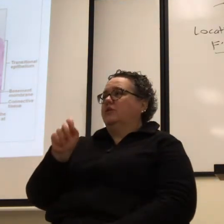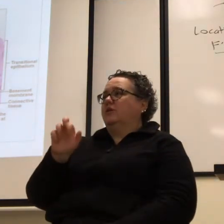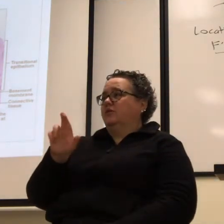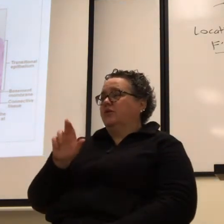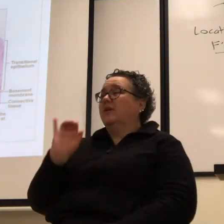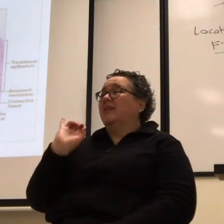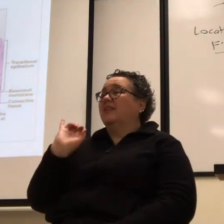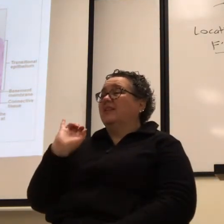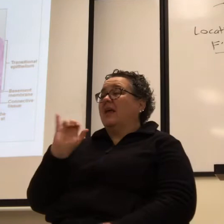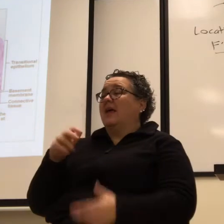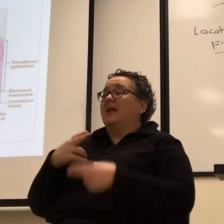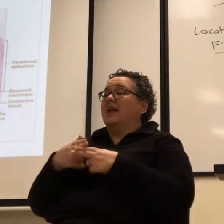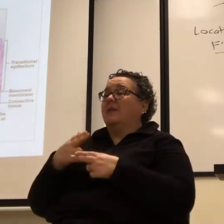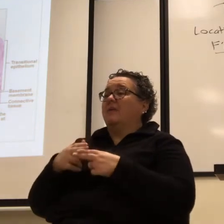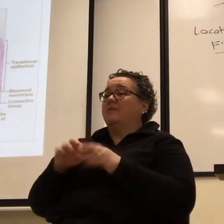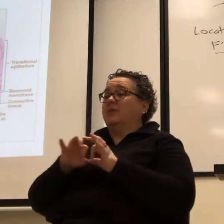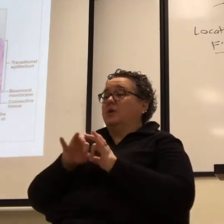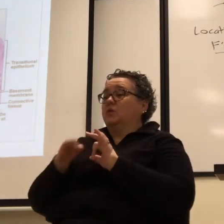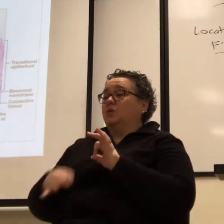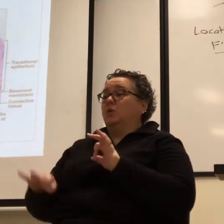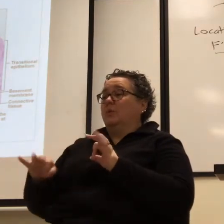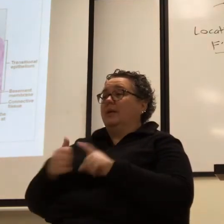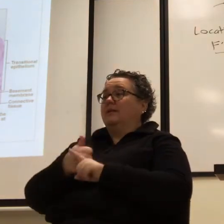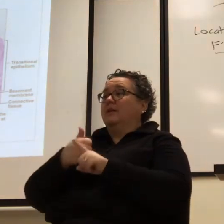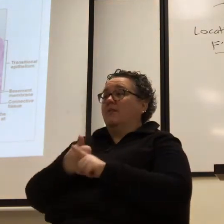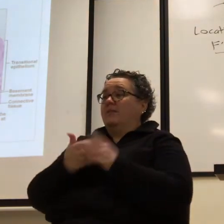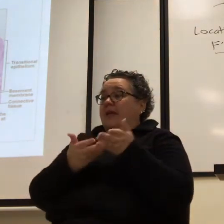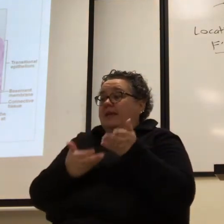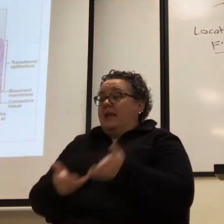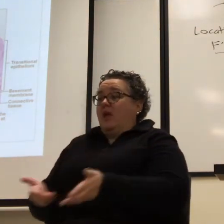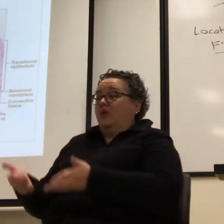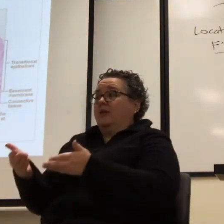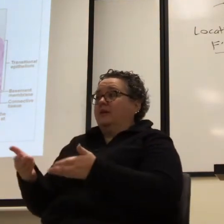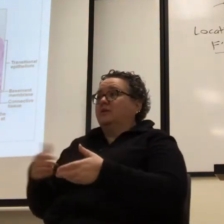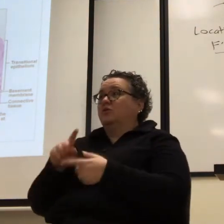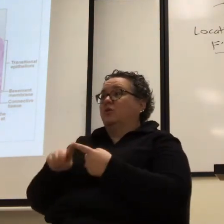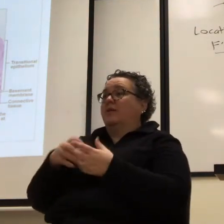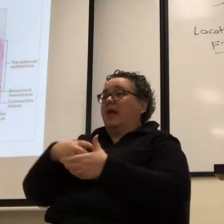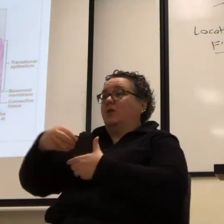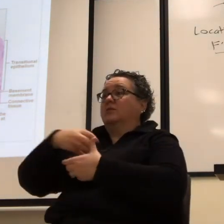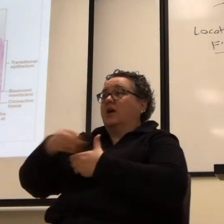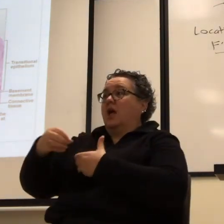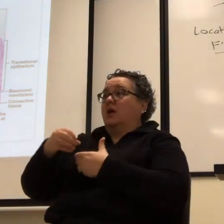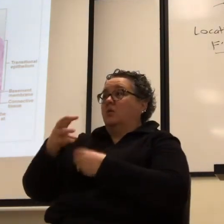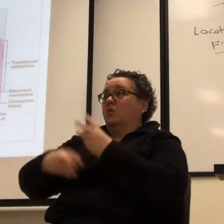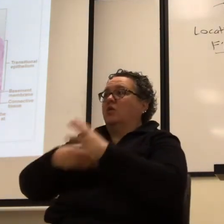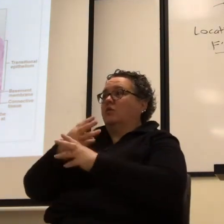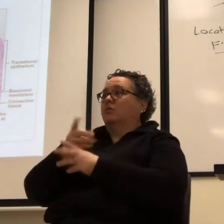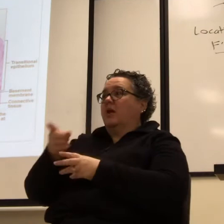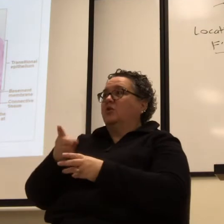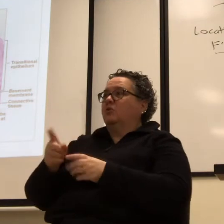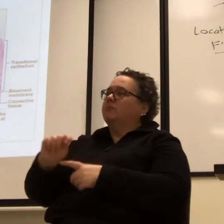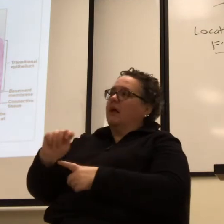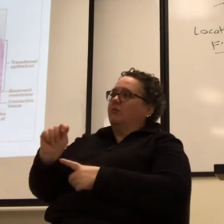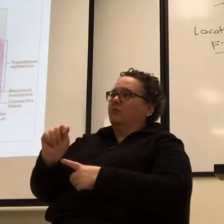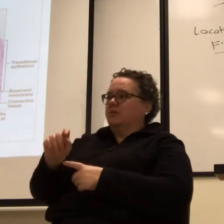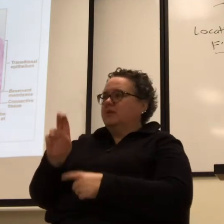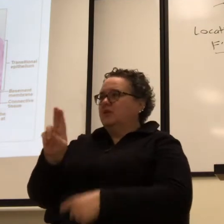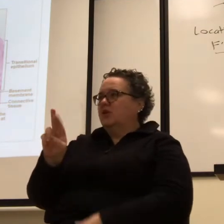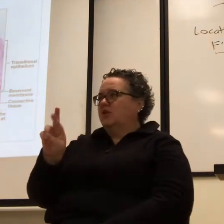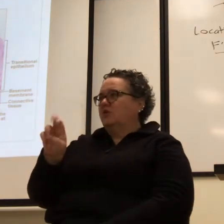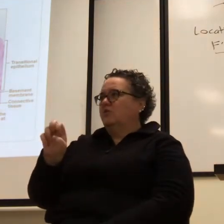And the name of the tube that conveys urine to the outside world when you void your bladder is the urethra.